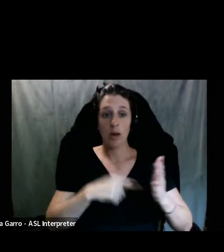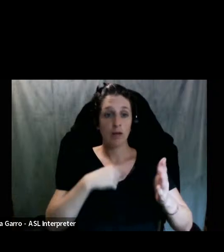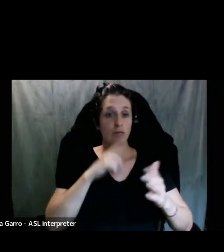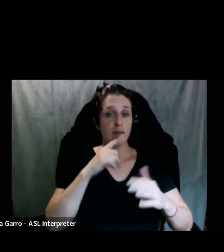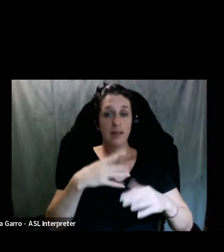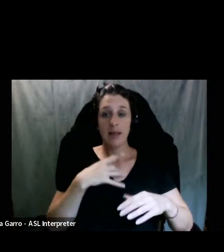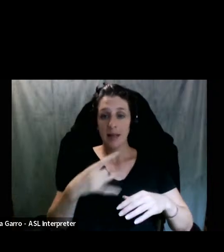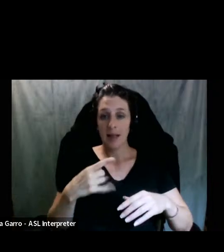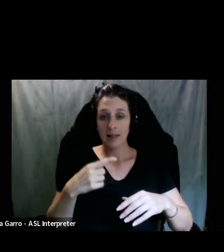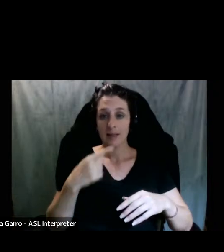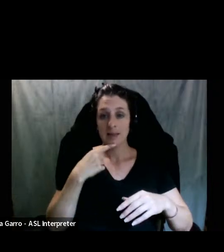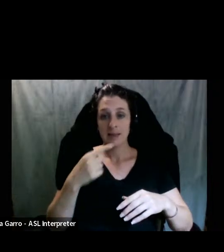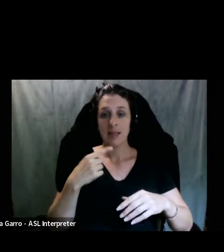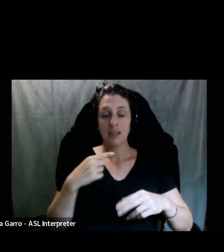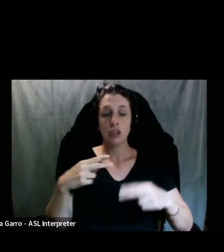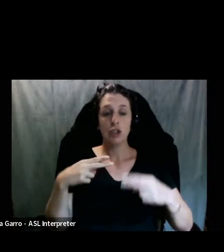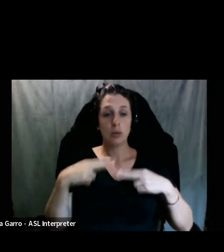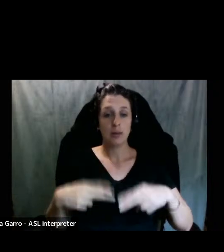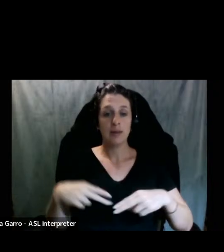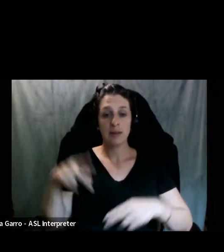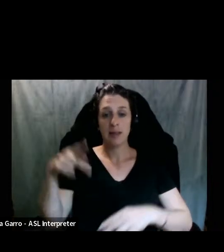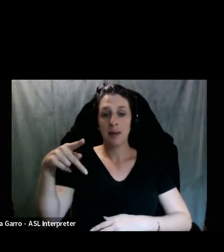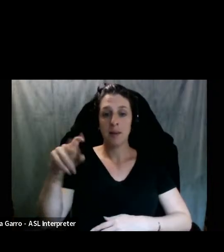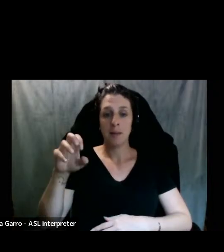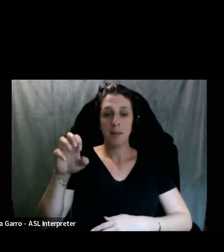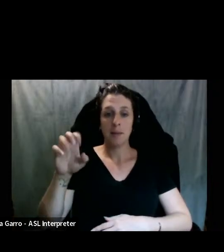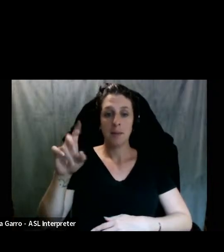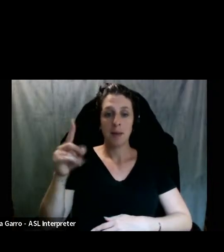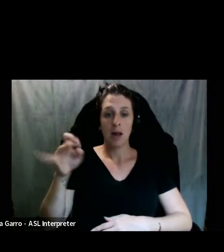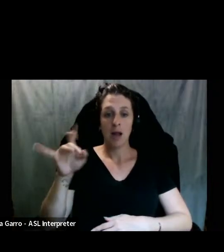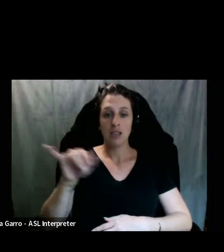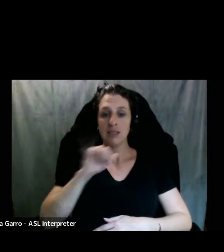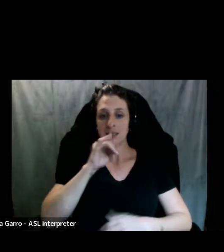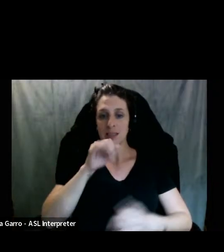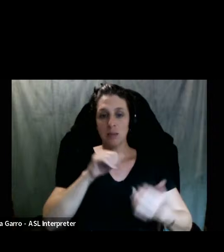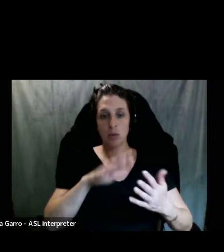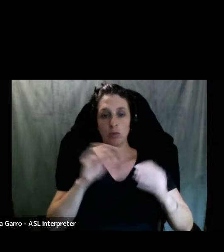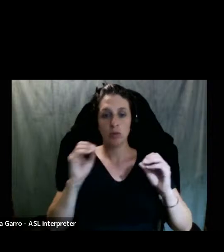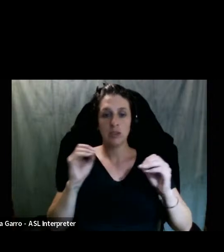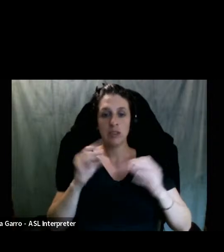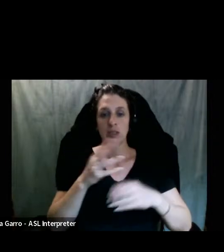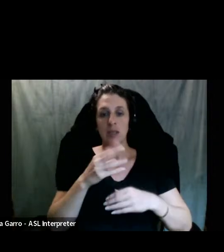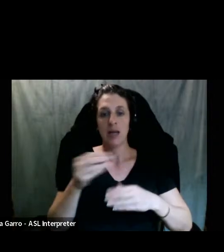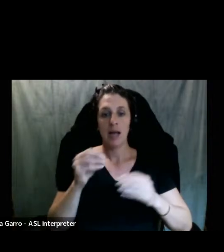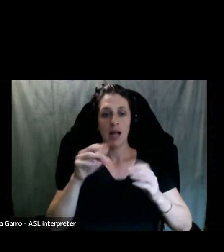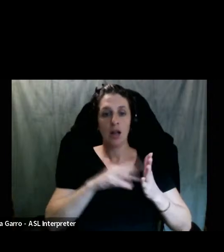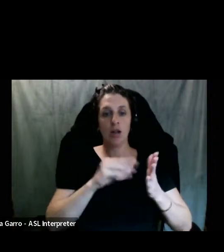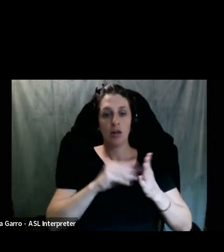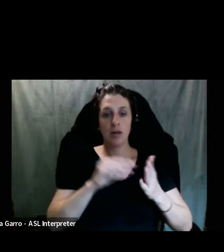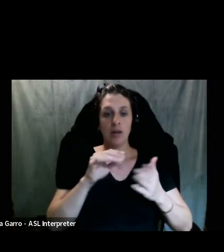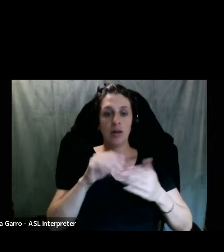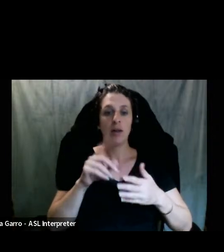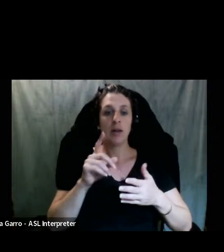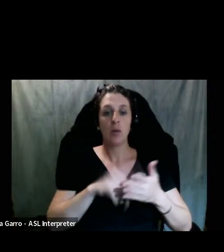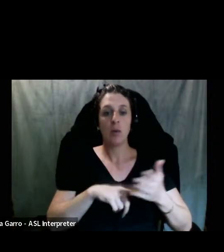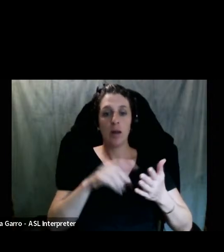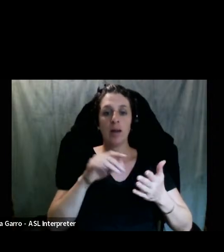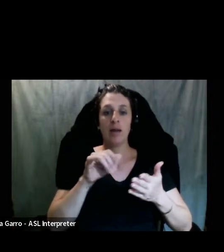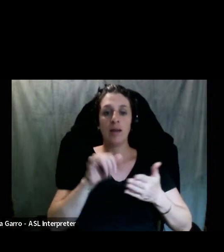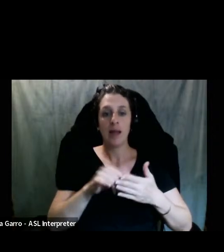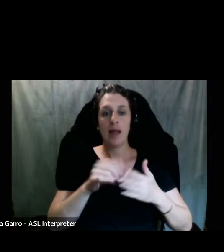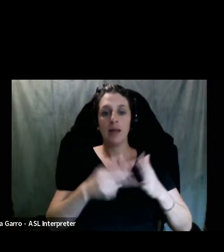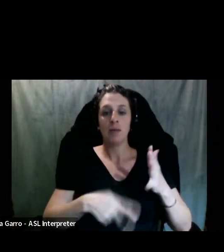it said, humanizing pedagogy is an approach to teaching and learning that prioritizes